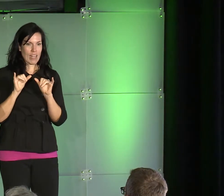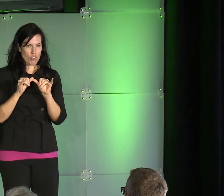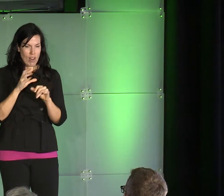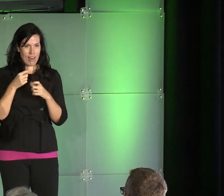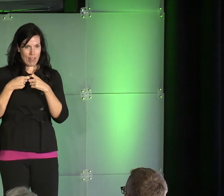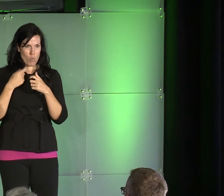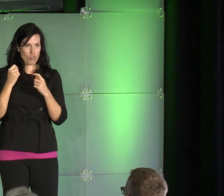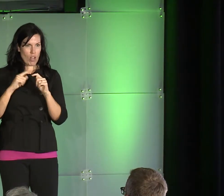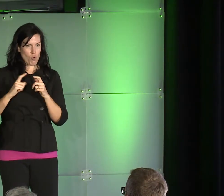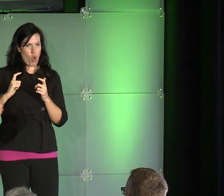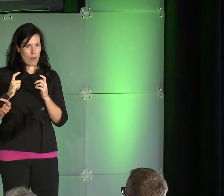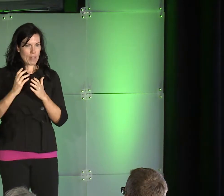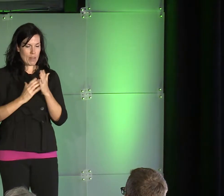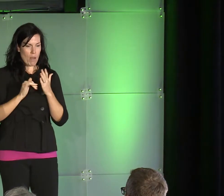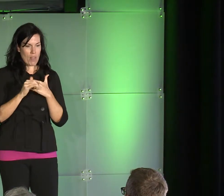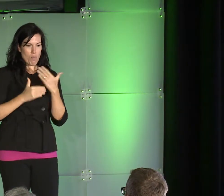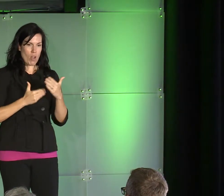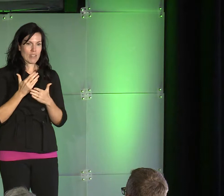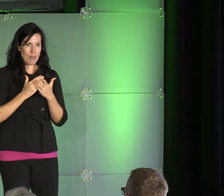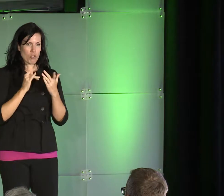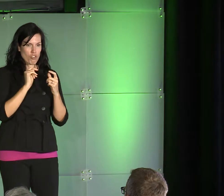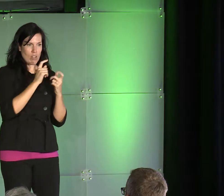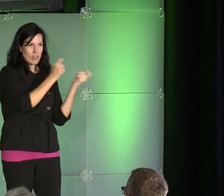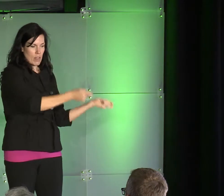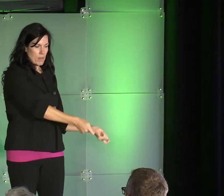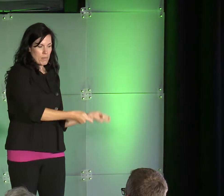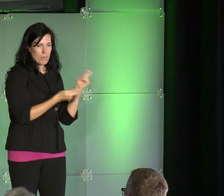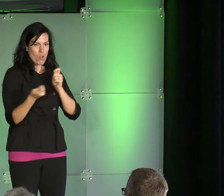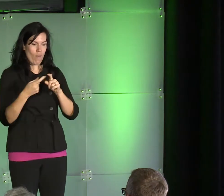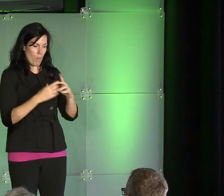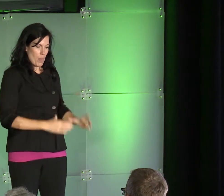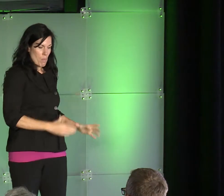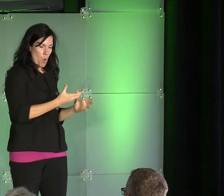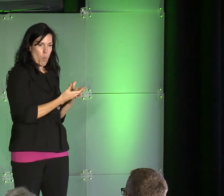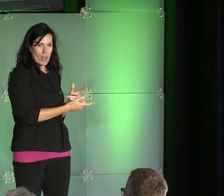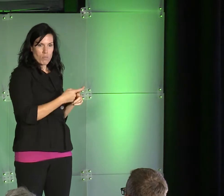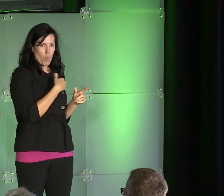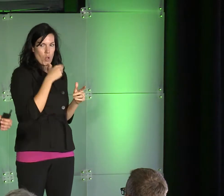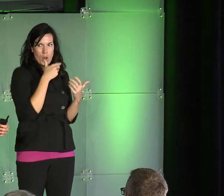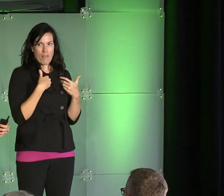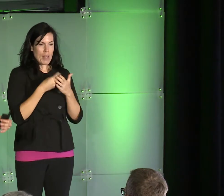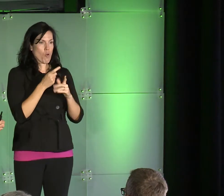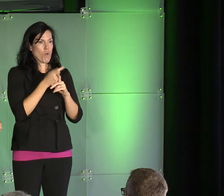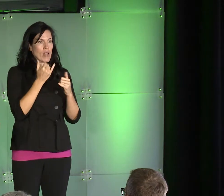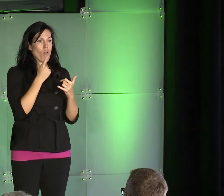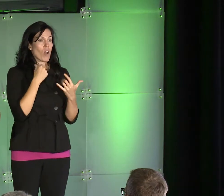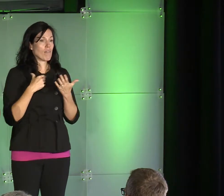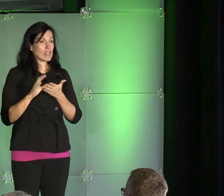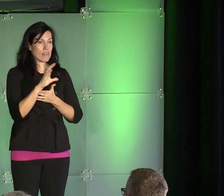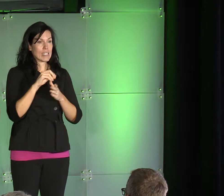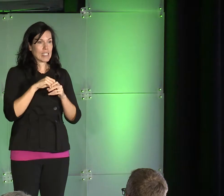of those processes, because the majority of the labor is just in distributing waste to the buckets for right now. We simply don't have the capital right now to really invest in a